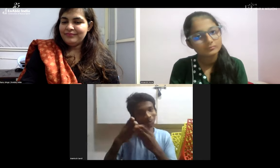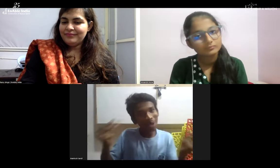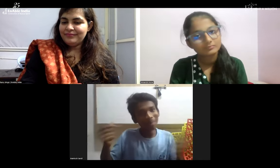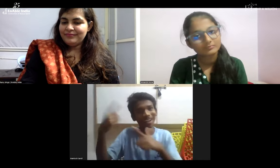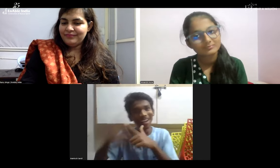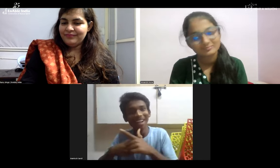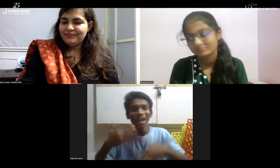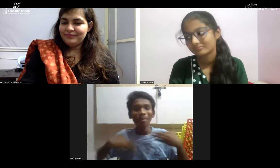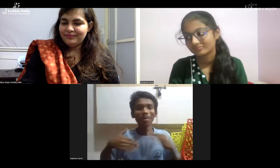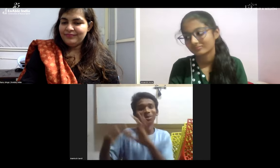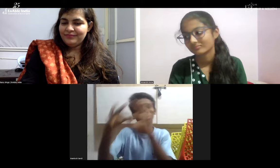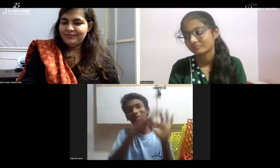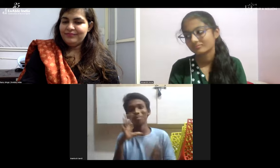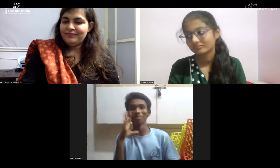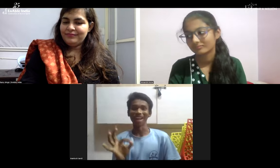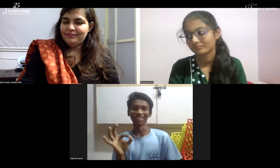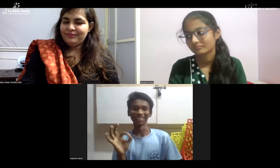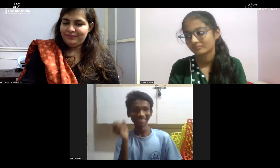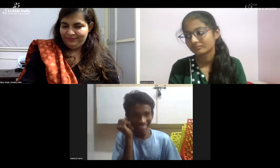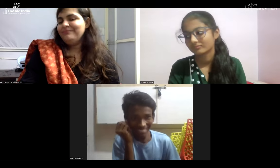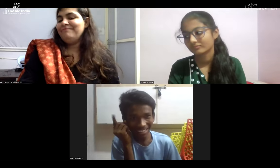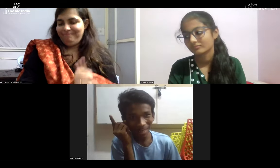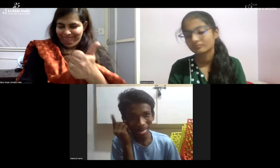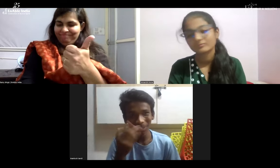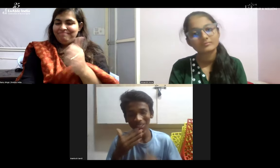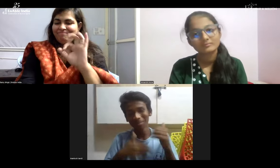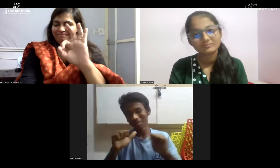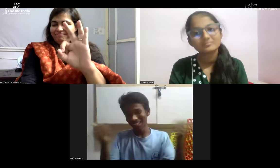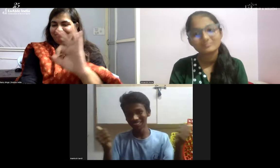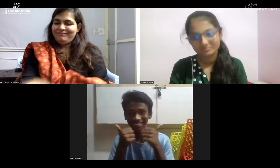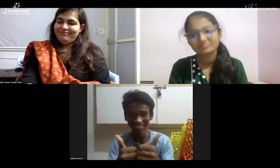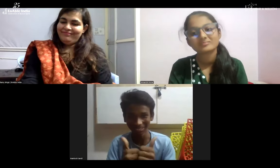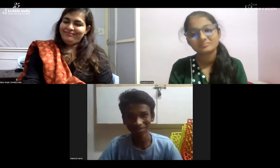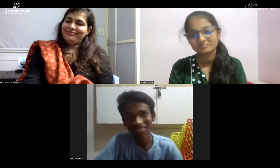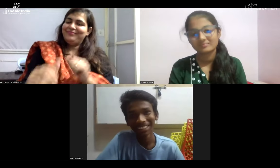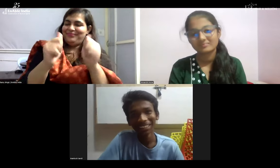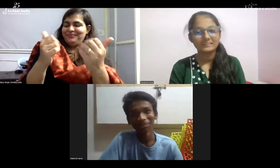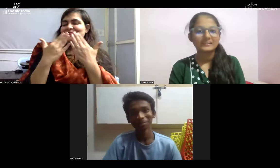Any other questions, or are we done? No more questions?